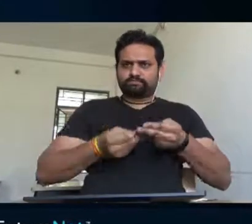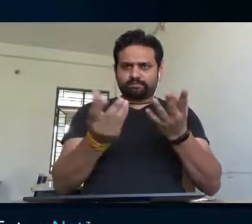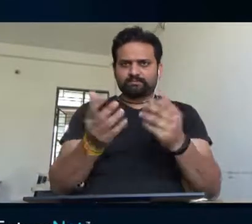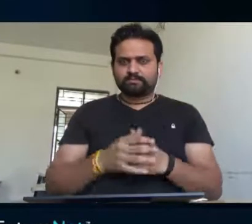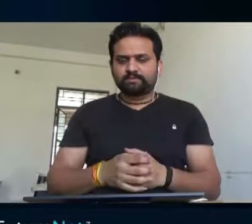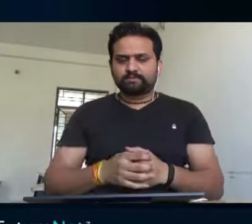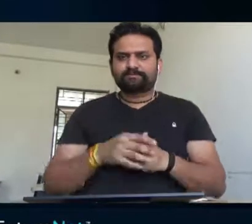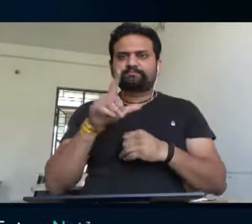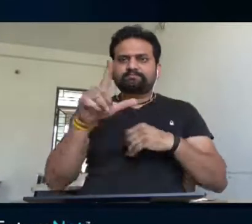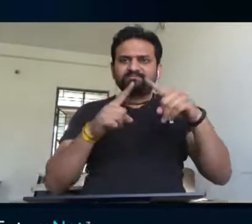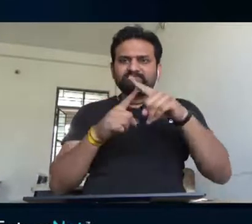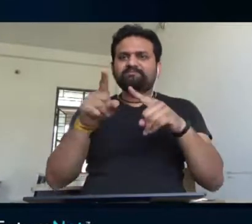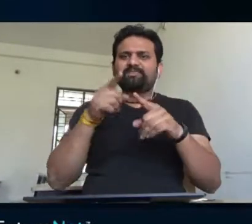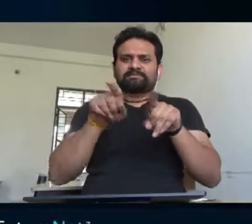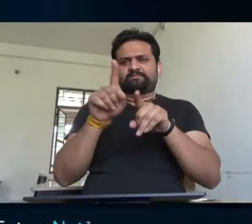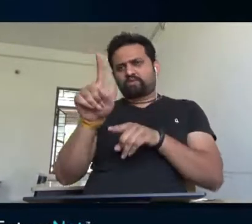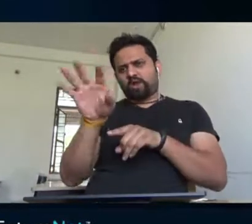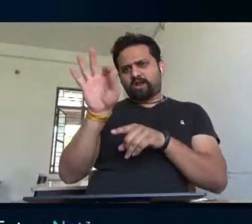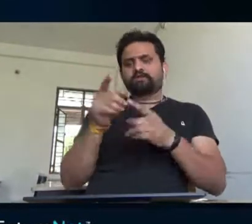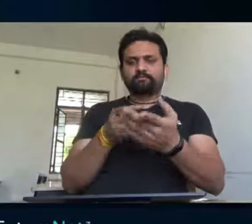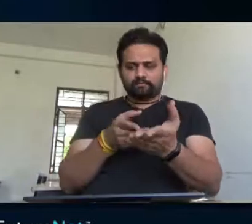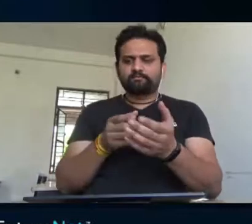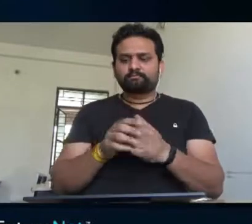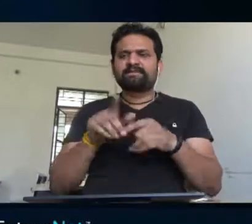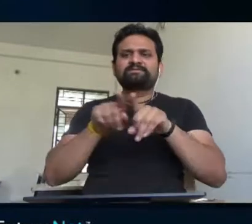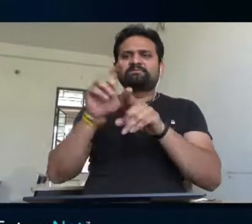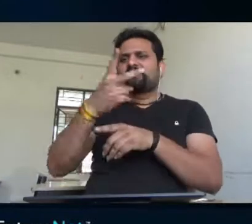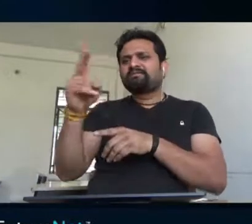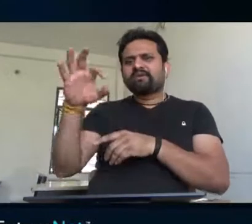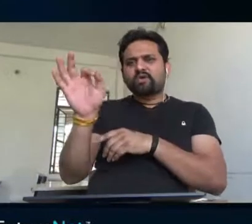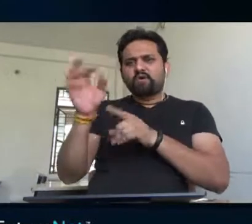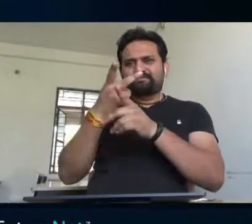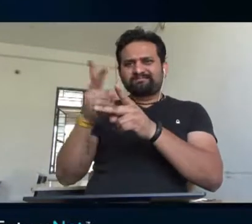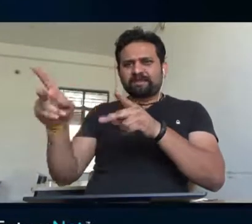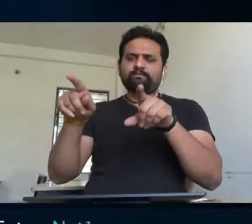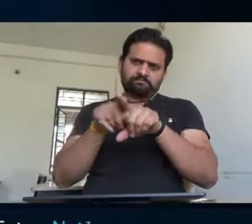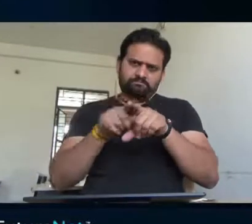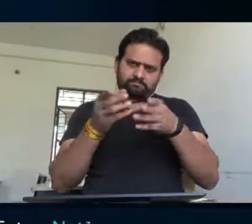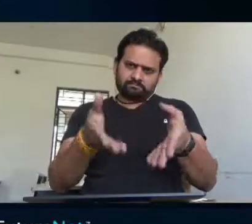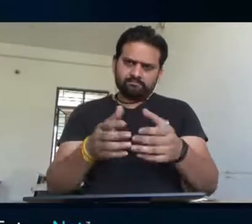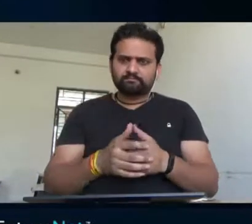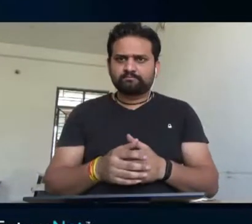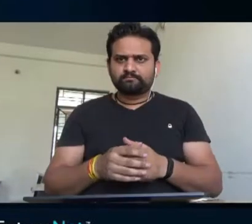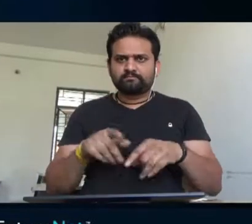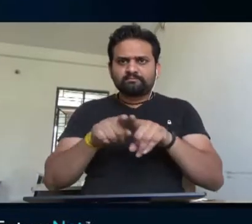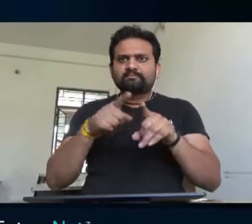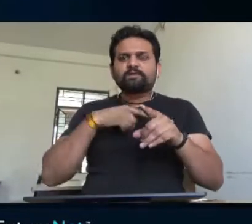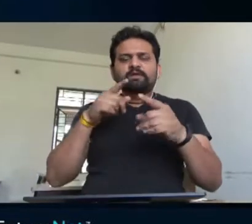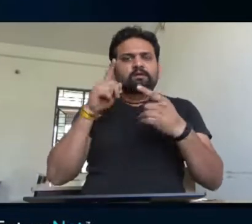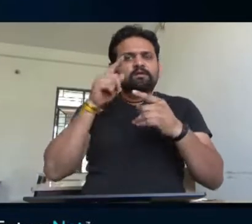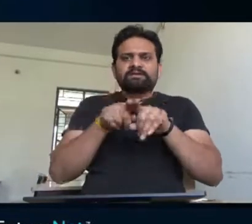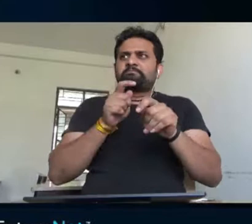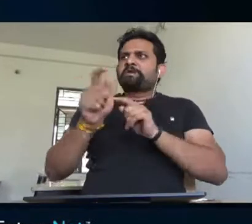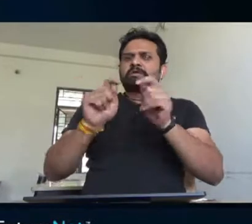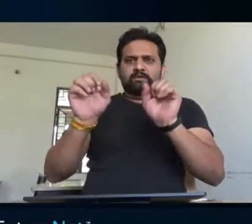so Litecoin is just one of them, because there are other coins. You know, we accept them still for the payments, but